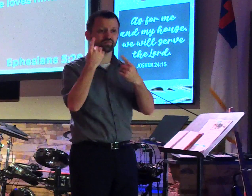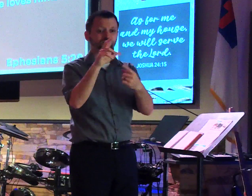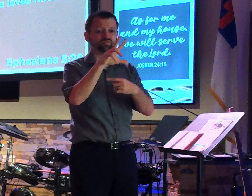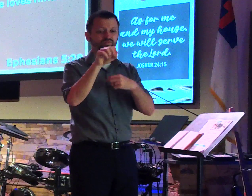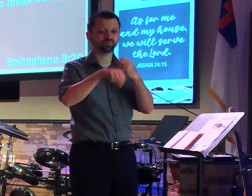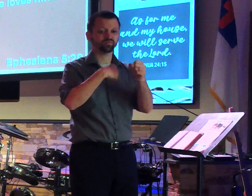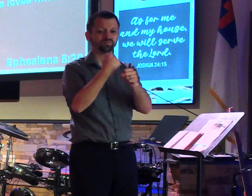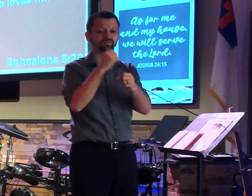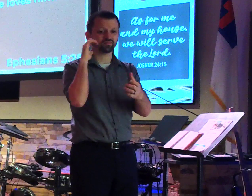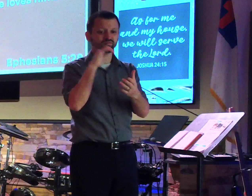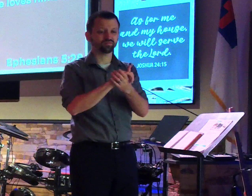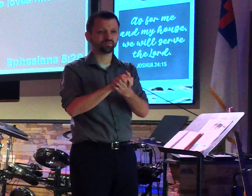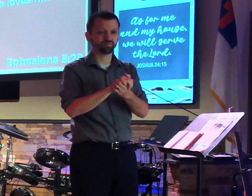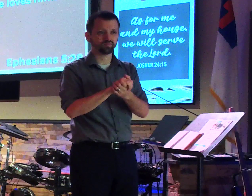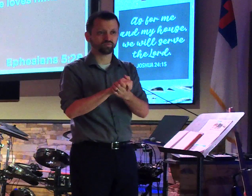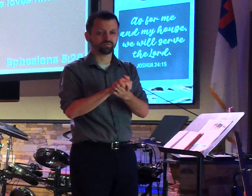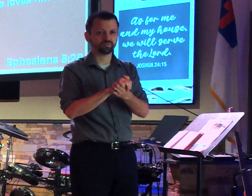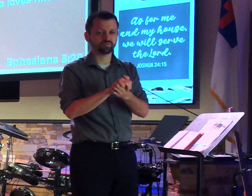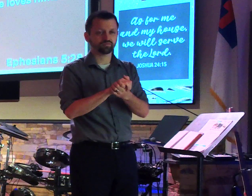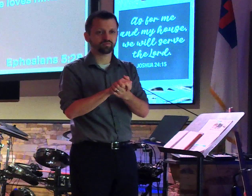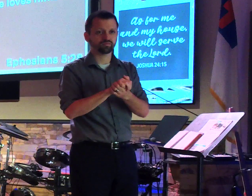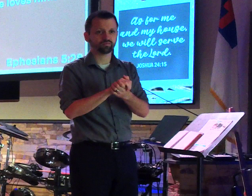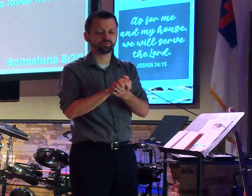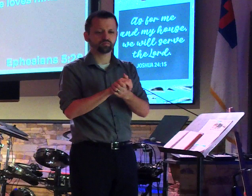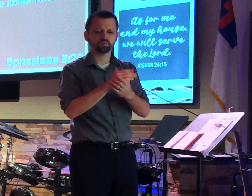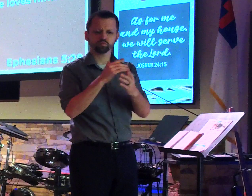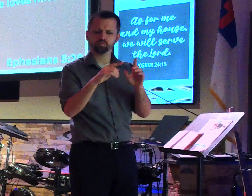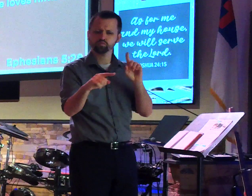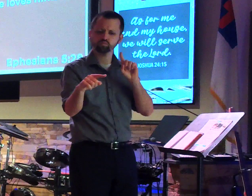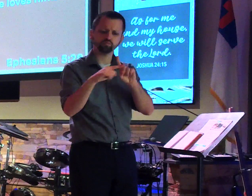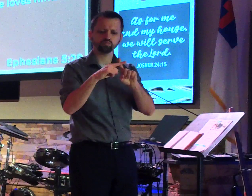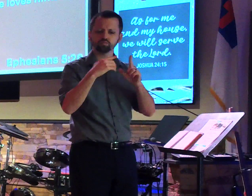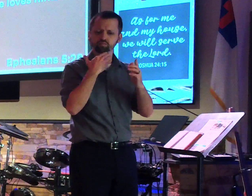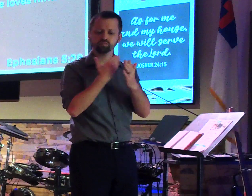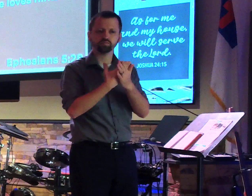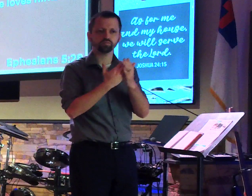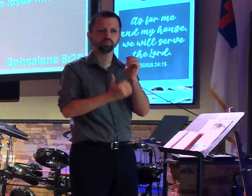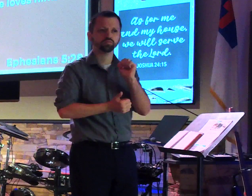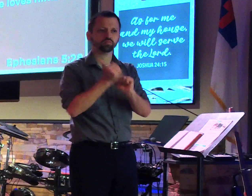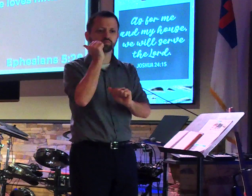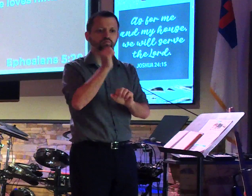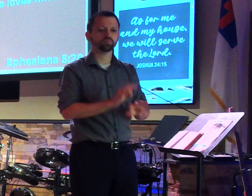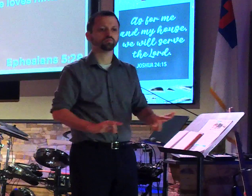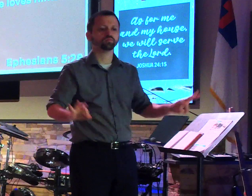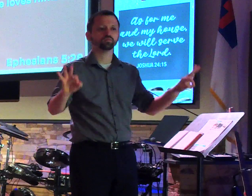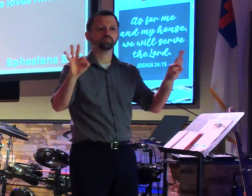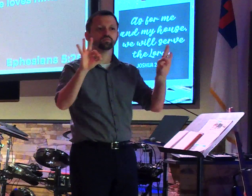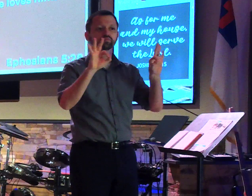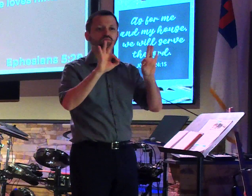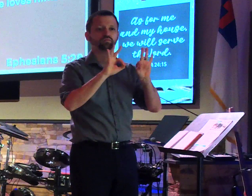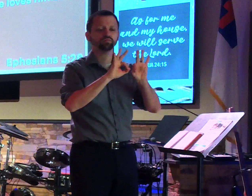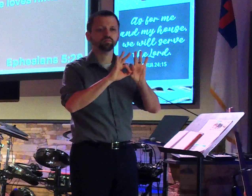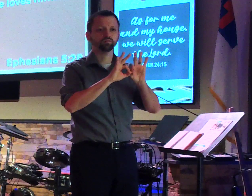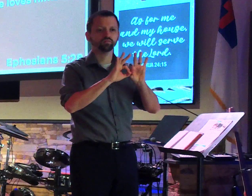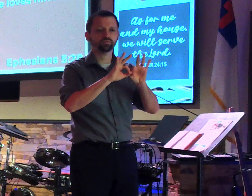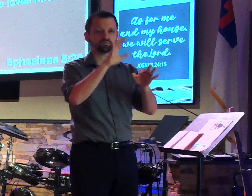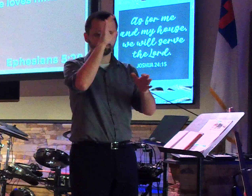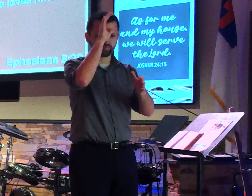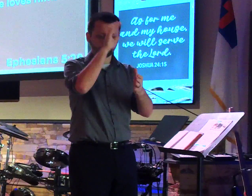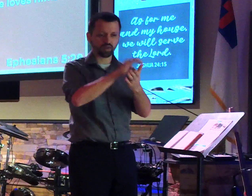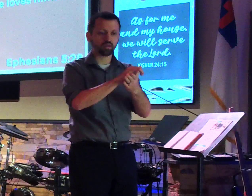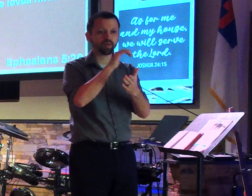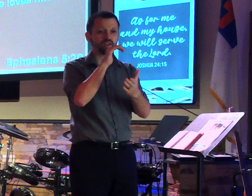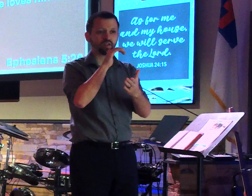marriage, and this has served us well. You ready for this? The most important thing is that a husband and